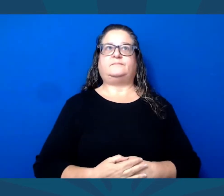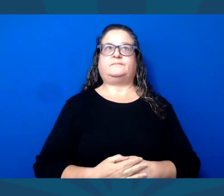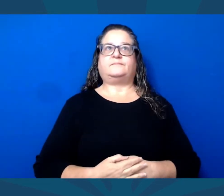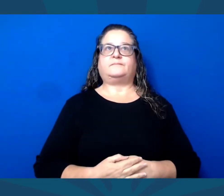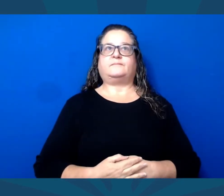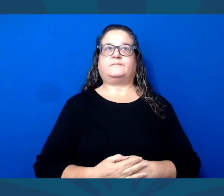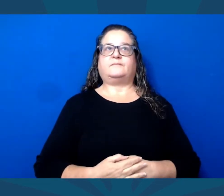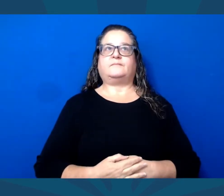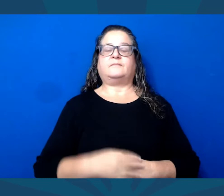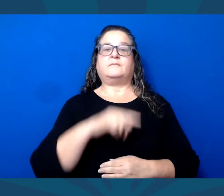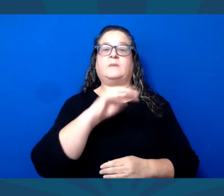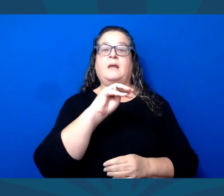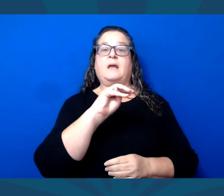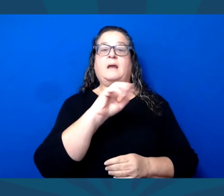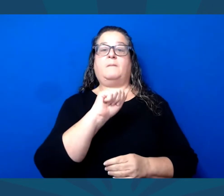website listed.